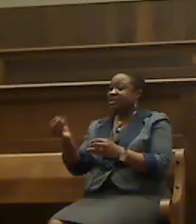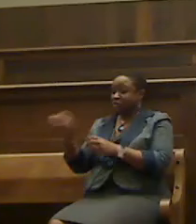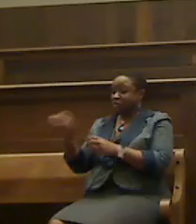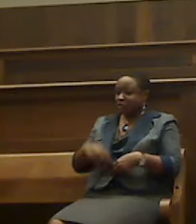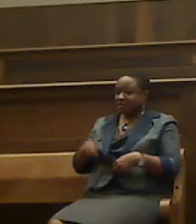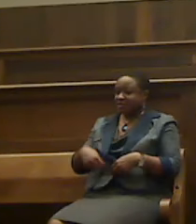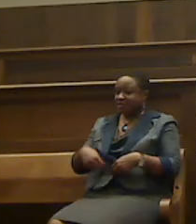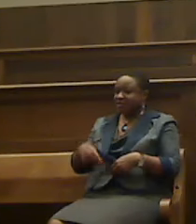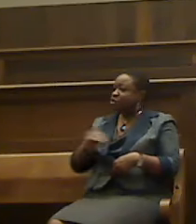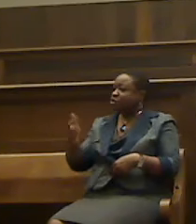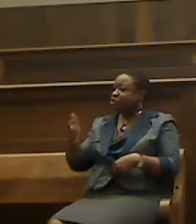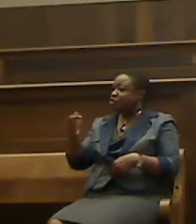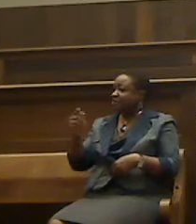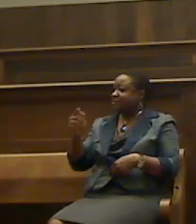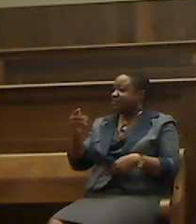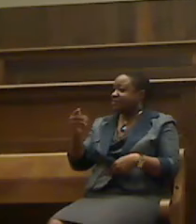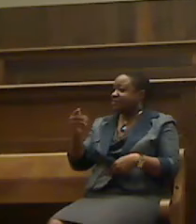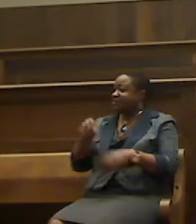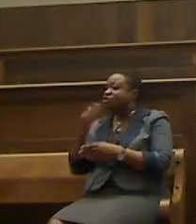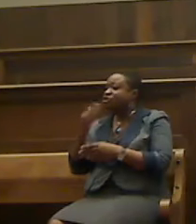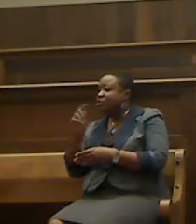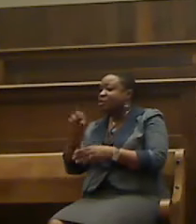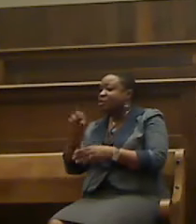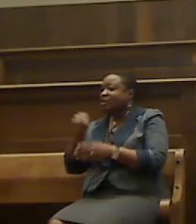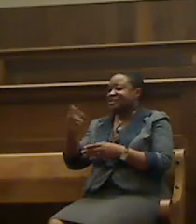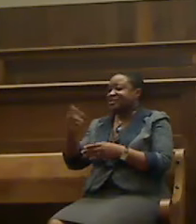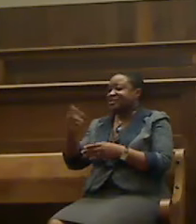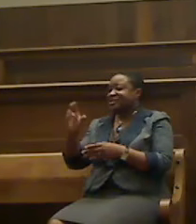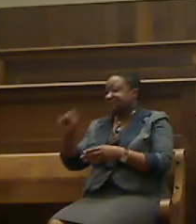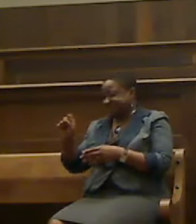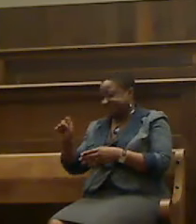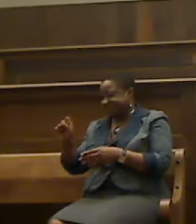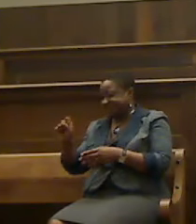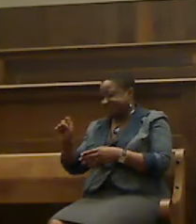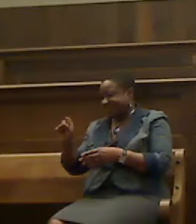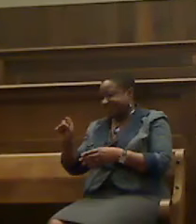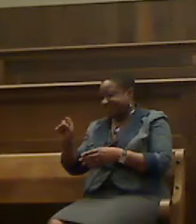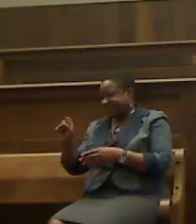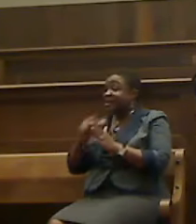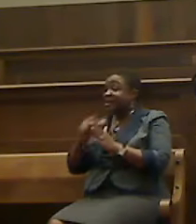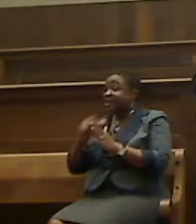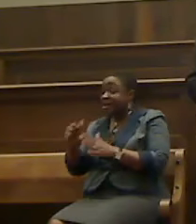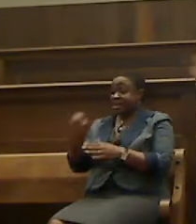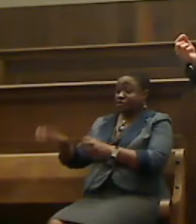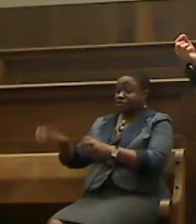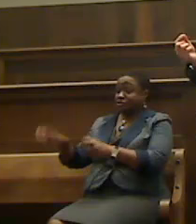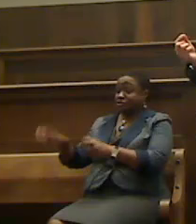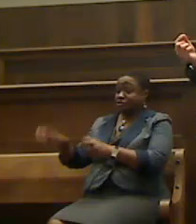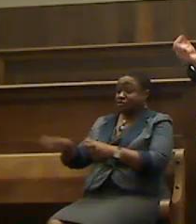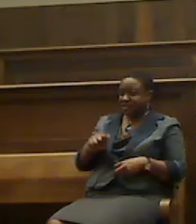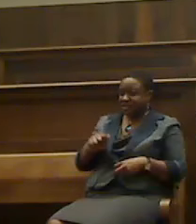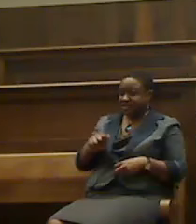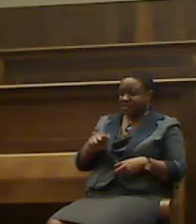GM genes in the sugar or in high fructose corn syrup. So you won't get the genes transferring to your gut bacteria. There's no more